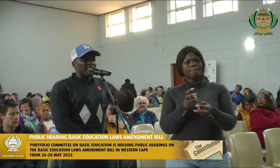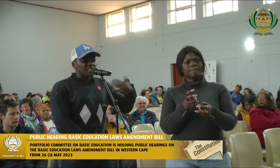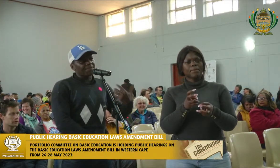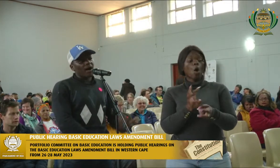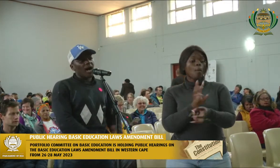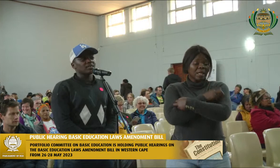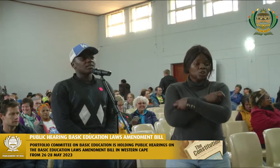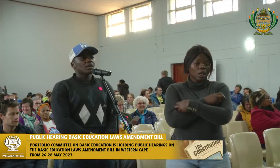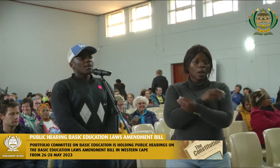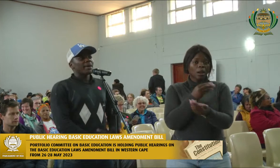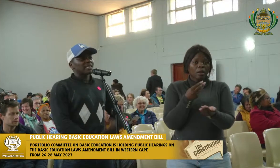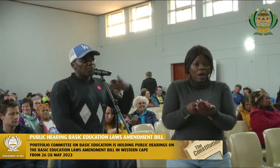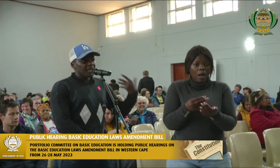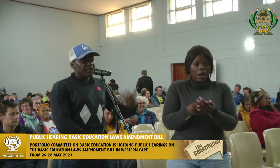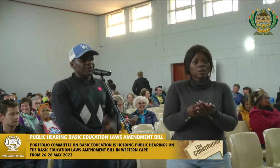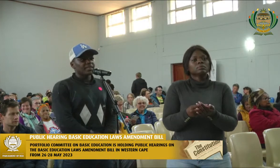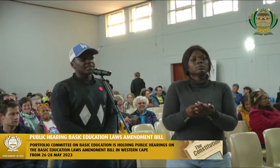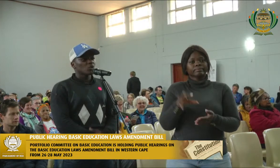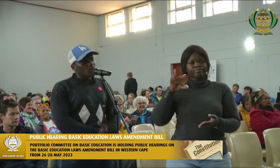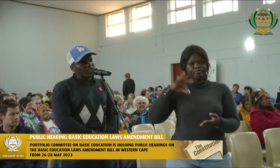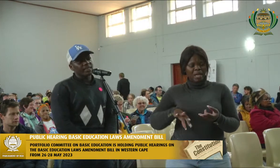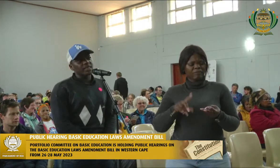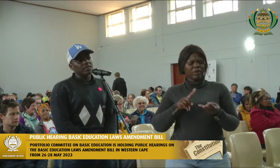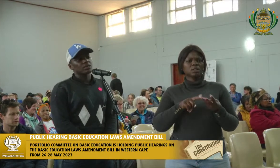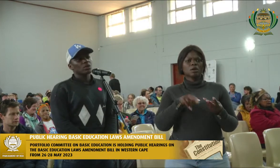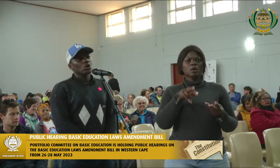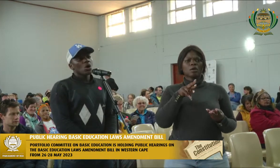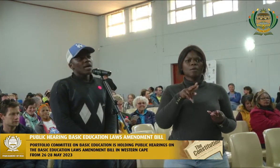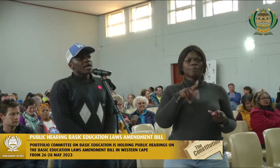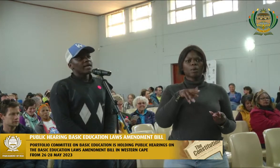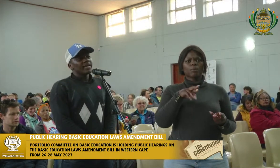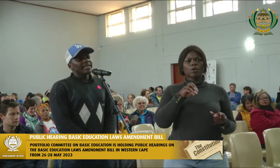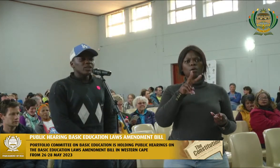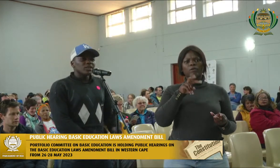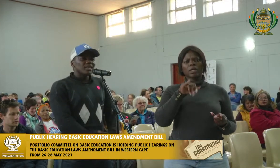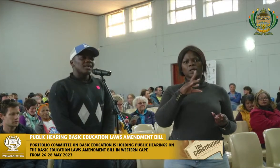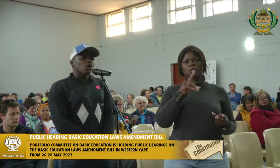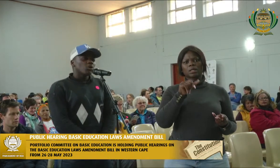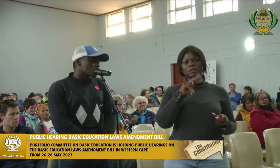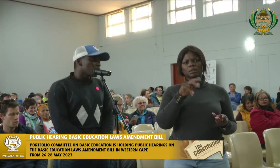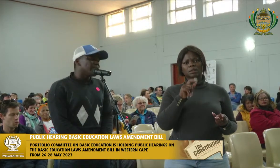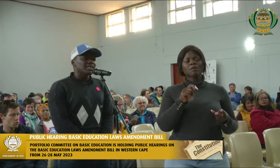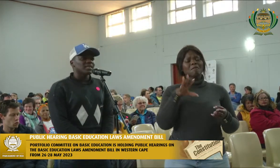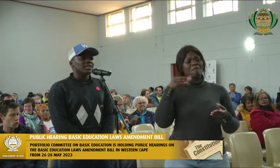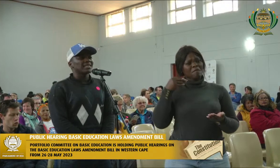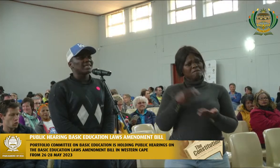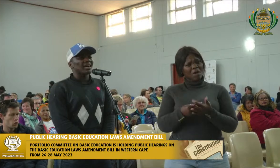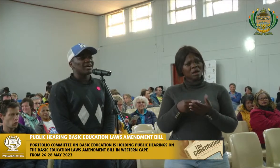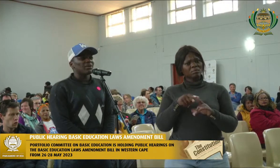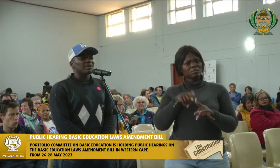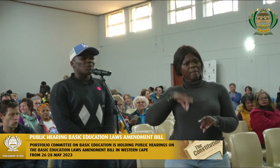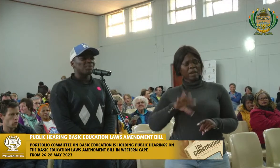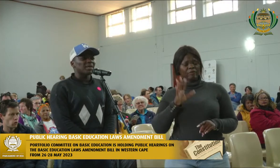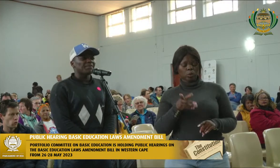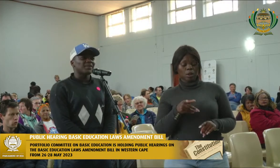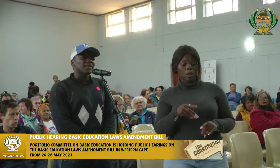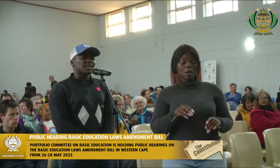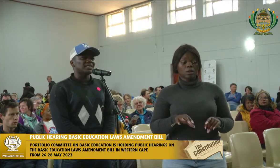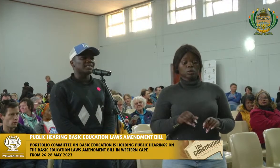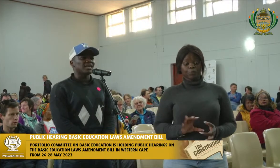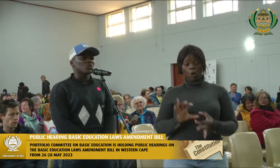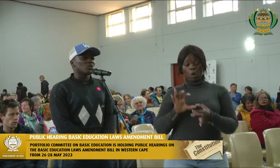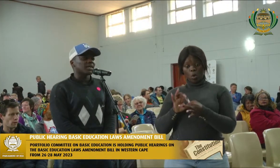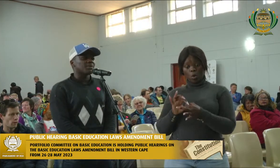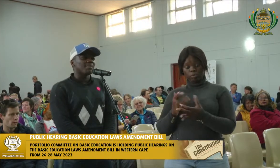kwi pension fund. Baza benefit kwinto ezininzi. Lendo ye homeschooling is a